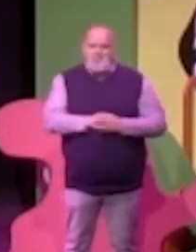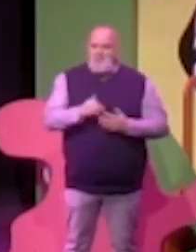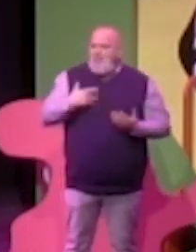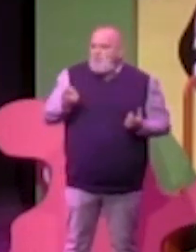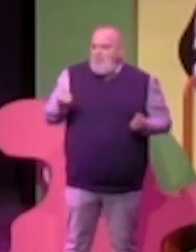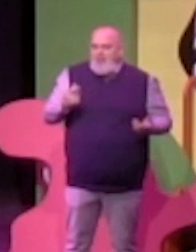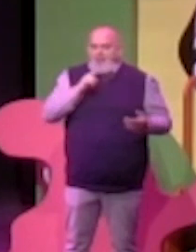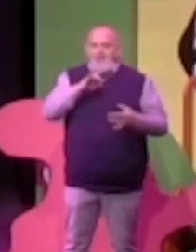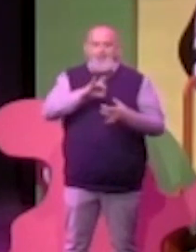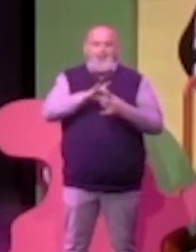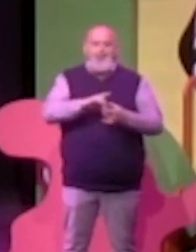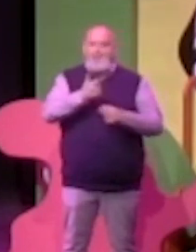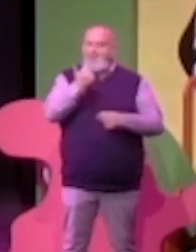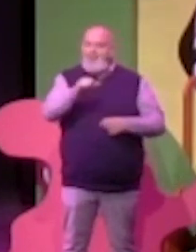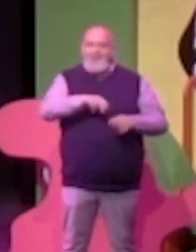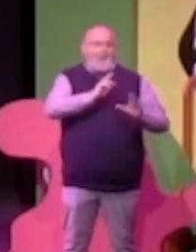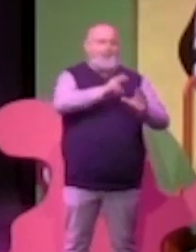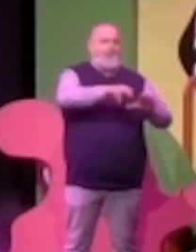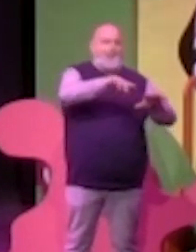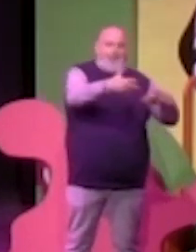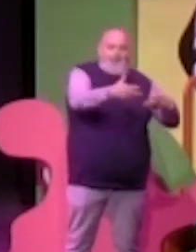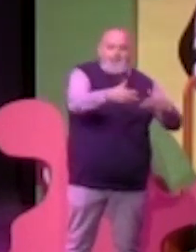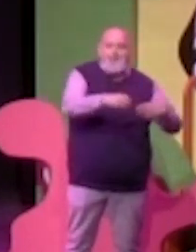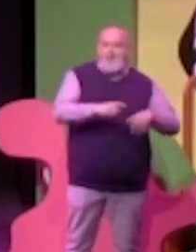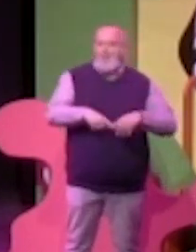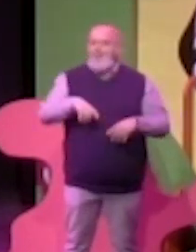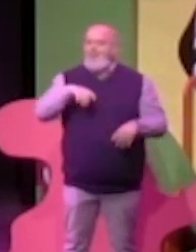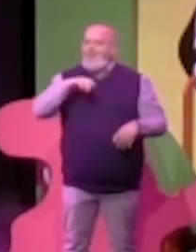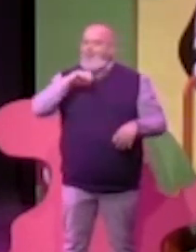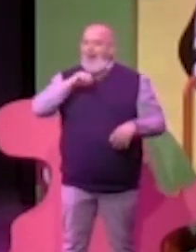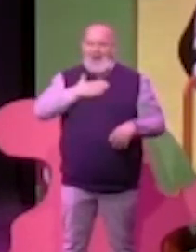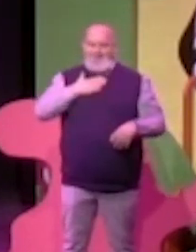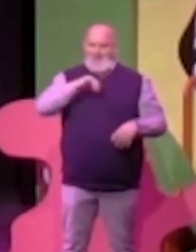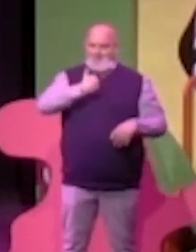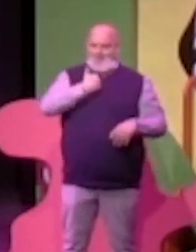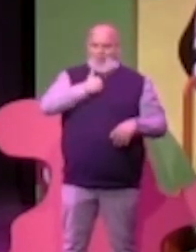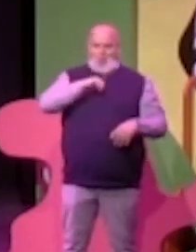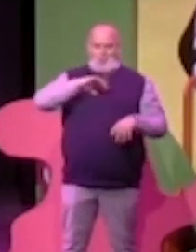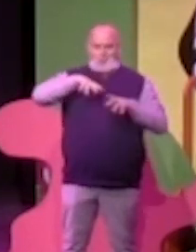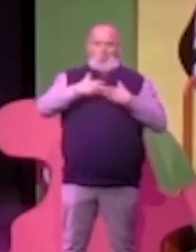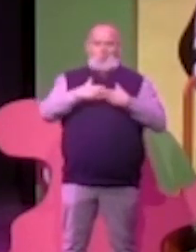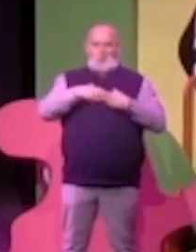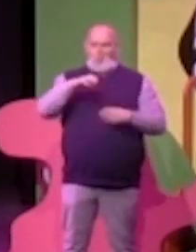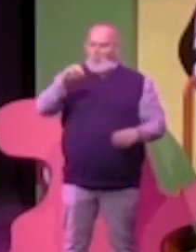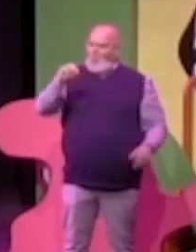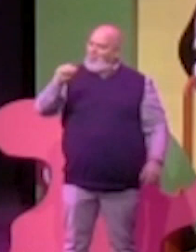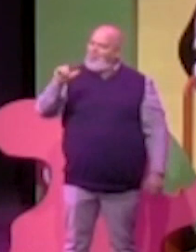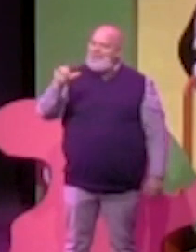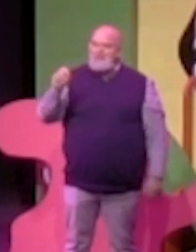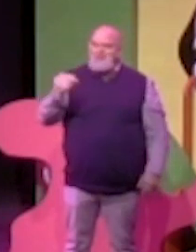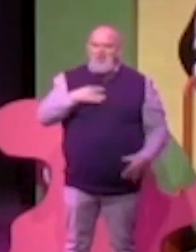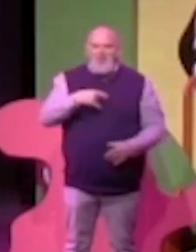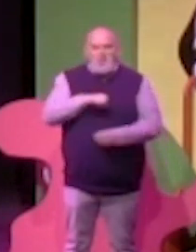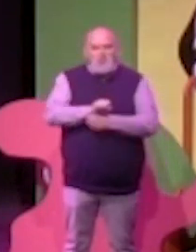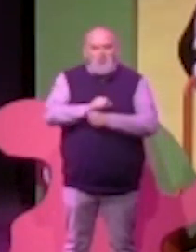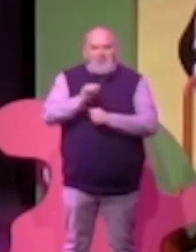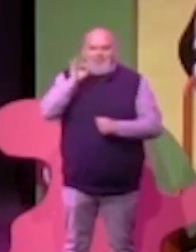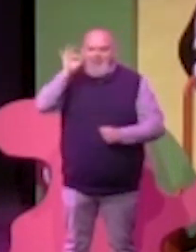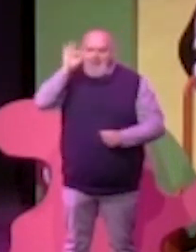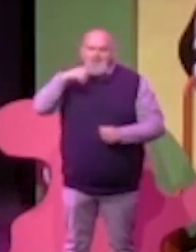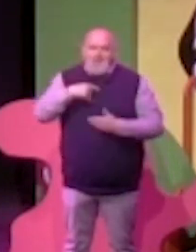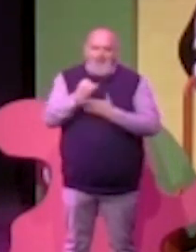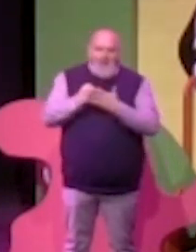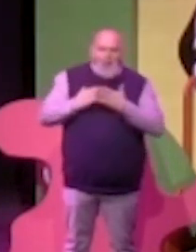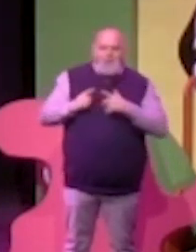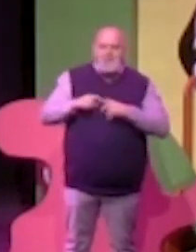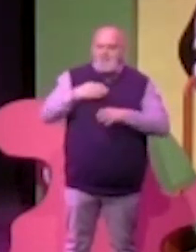any coalition or anything like that. I guess I'm on my own little coalition. I like to work with the Native peoples here and the artists in the